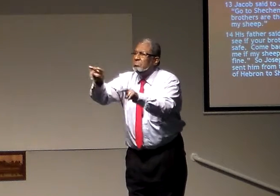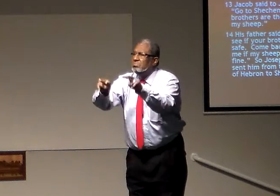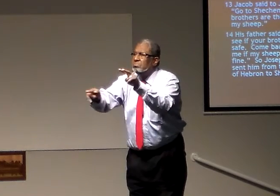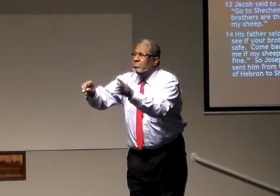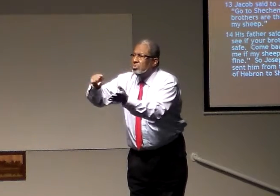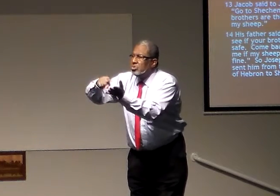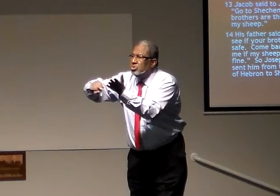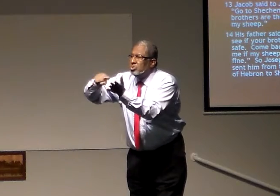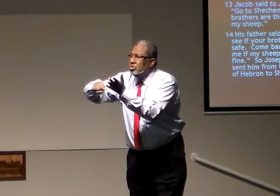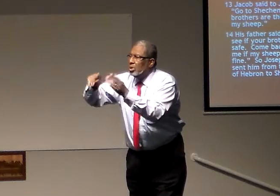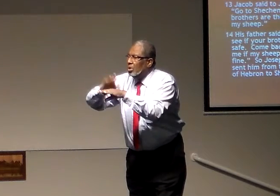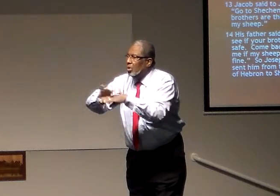Just go over there.